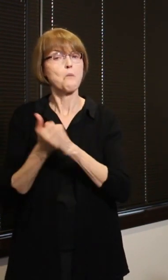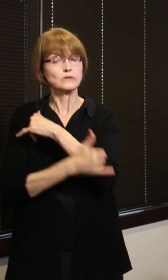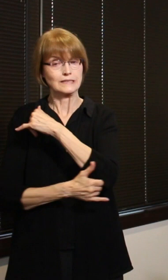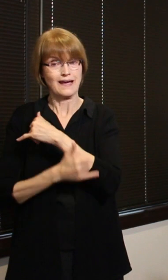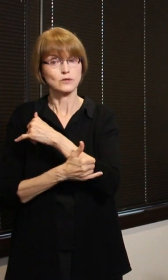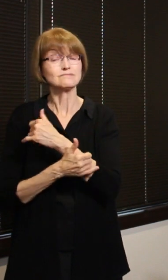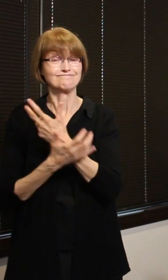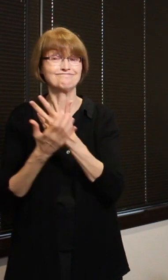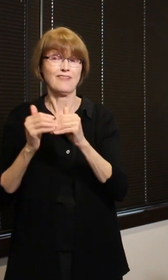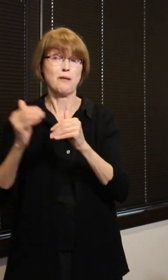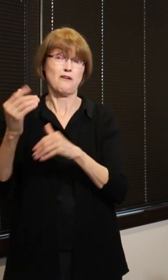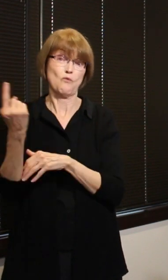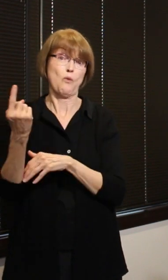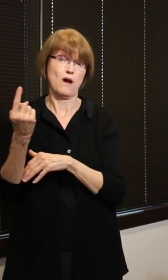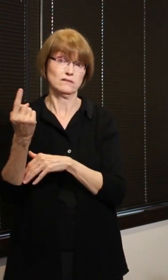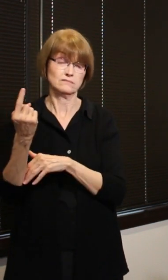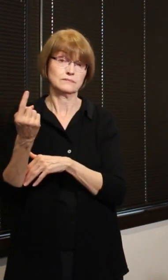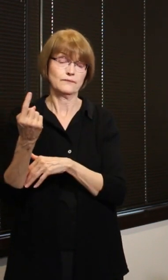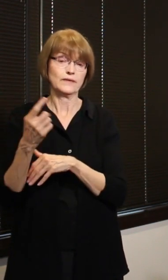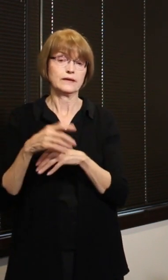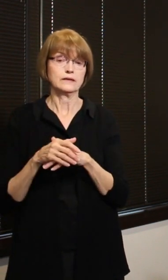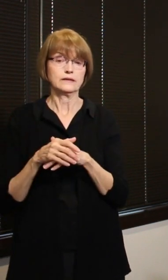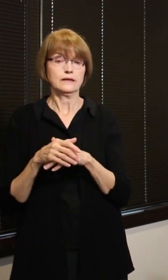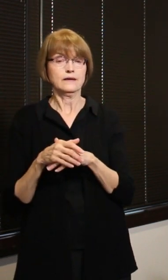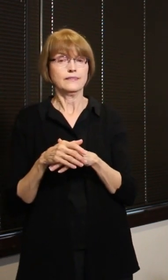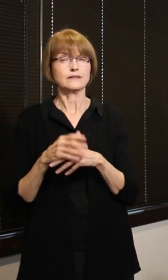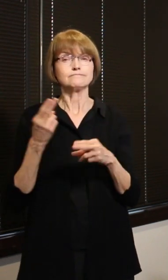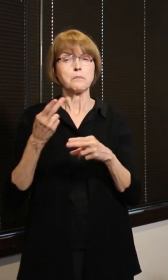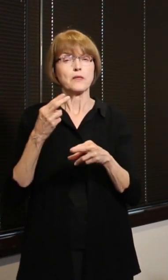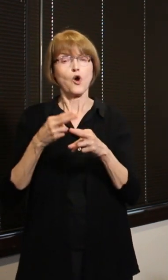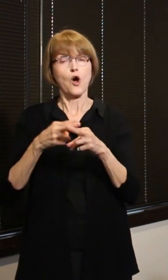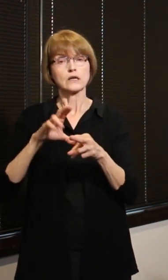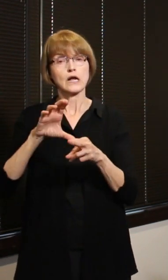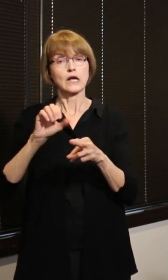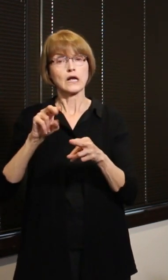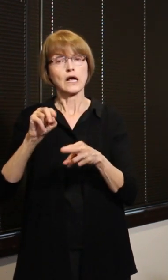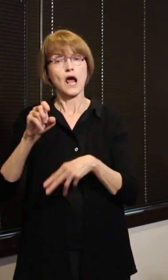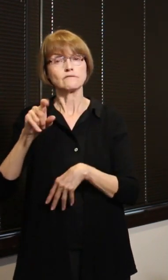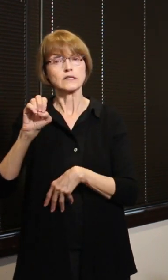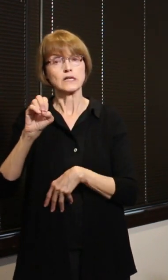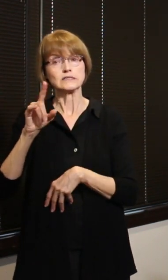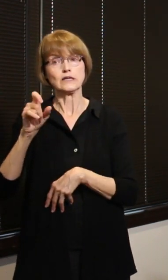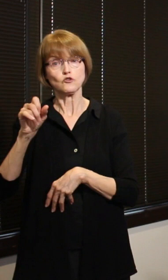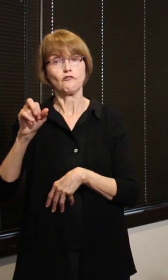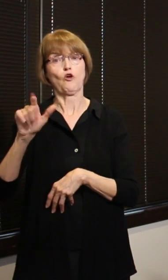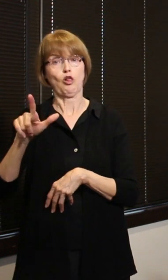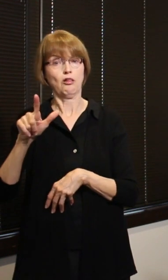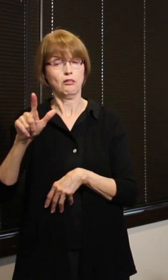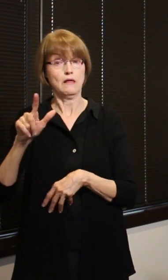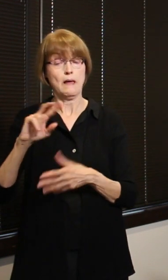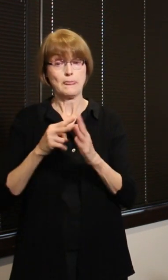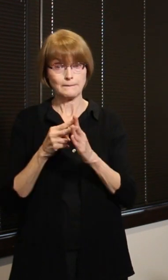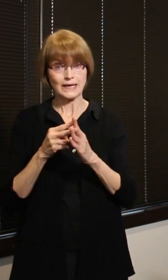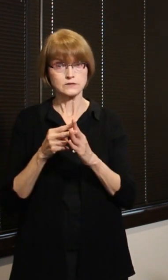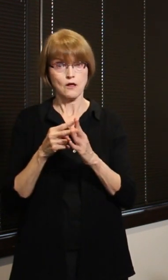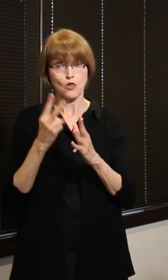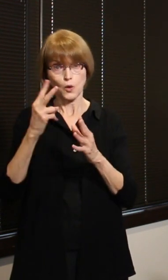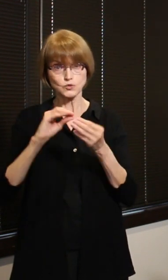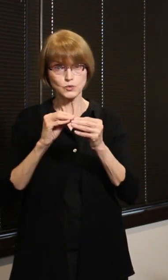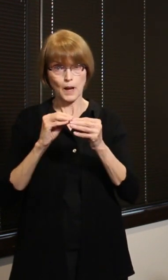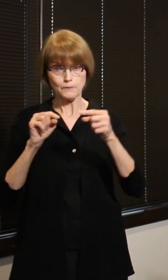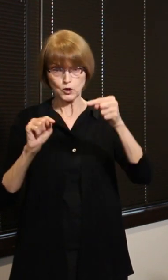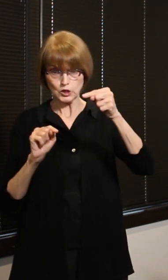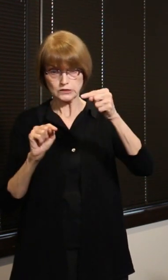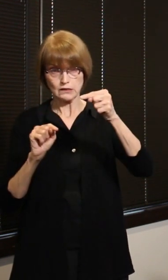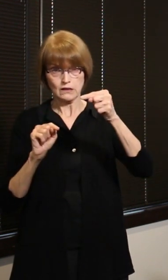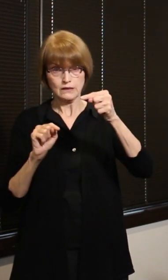above 1. Now there is what's called a confidence interval that says it can be between these two numbers, and so we're hovering right around